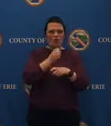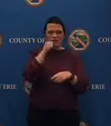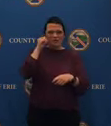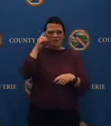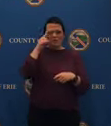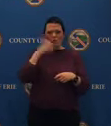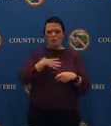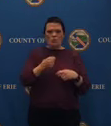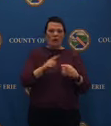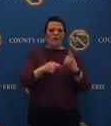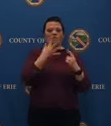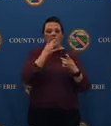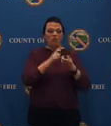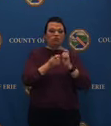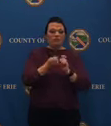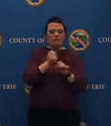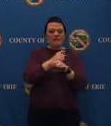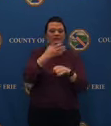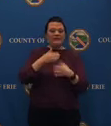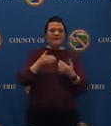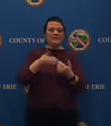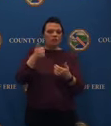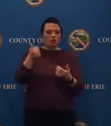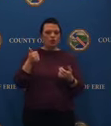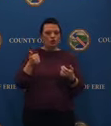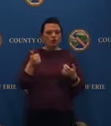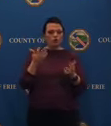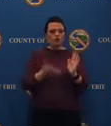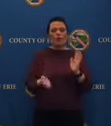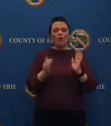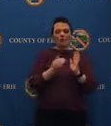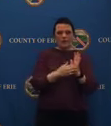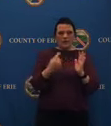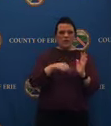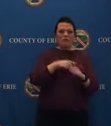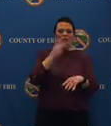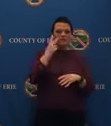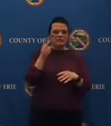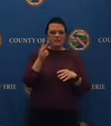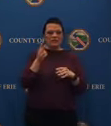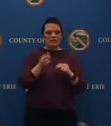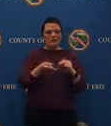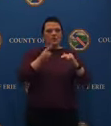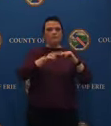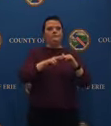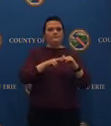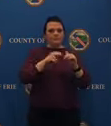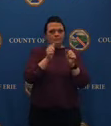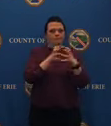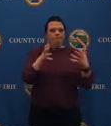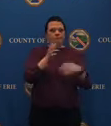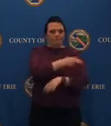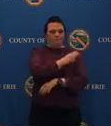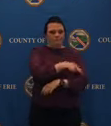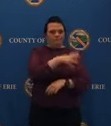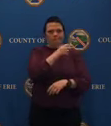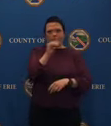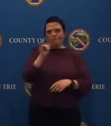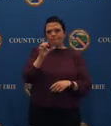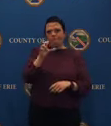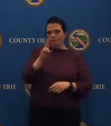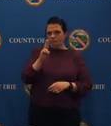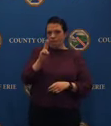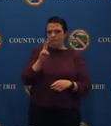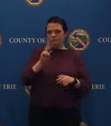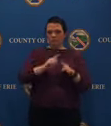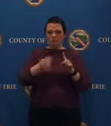made a little color change, makes it a little easier. But once again, we are seeing growth in the hospitalizations and some growth in the ICU, but